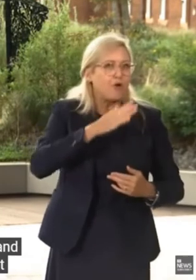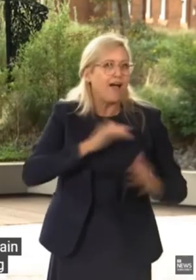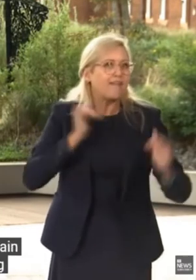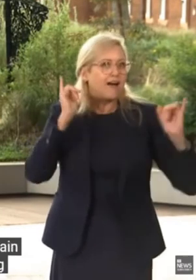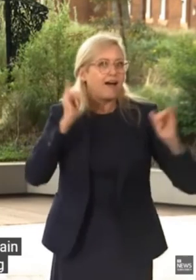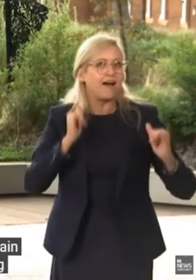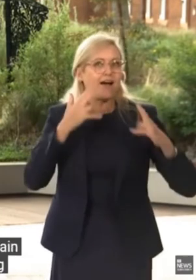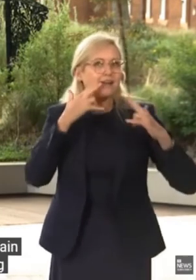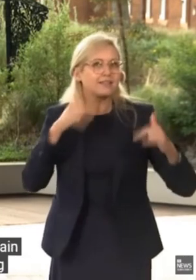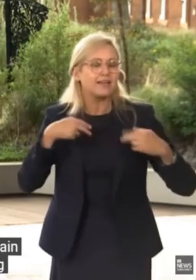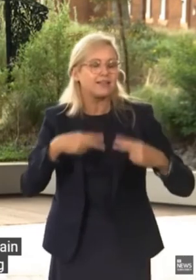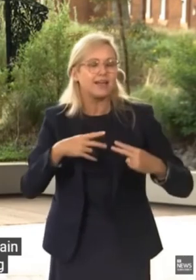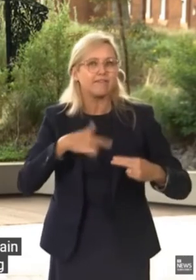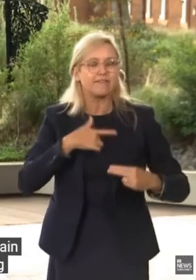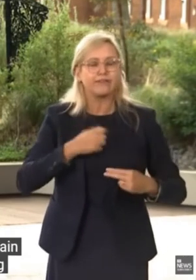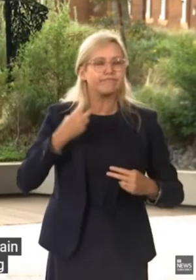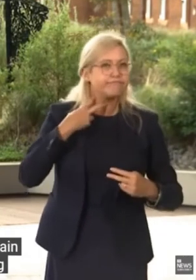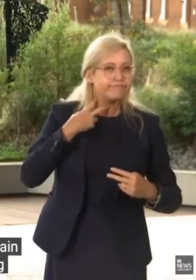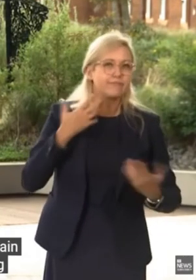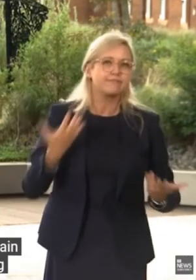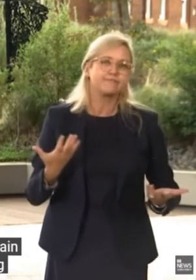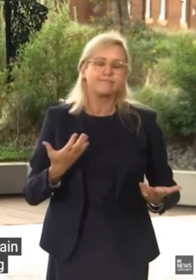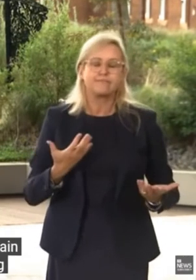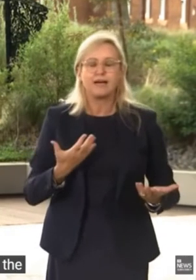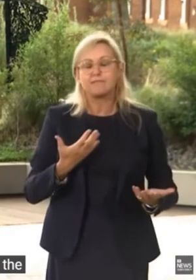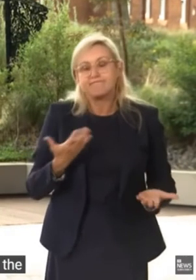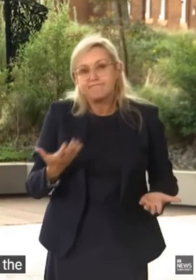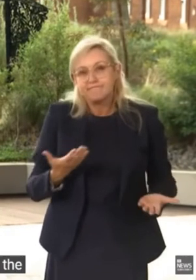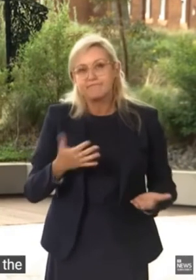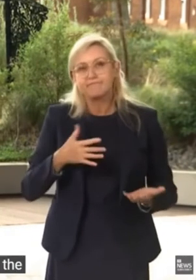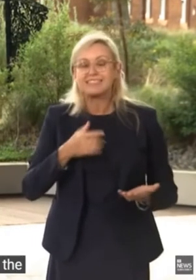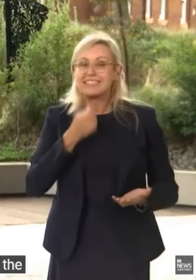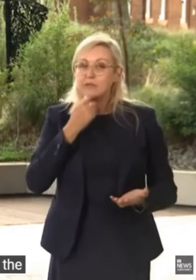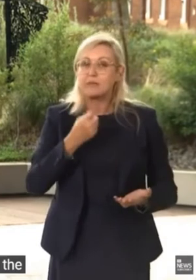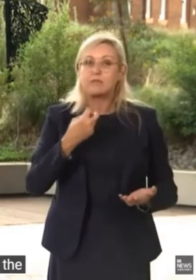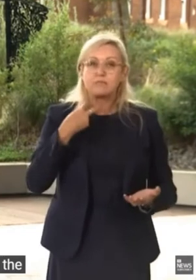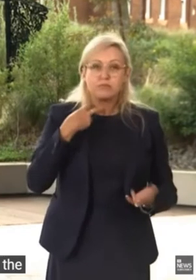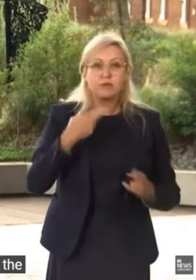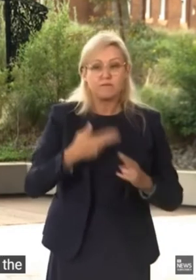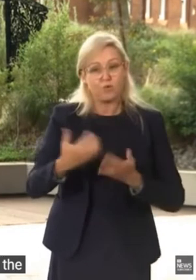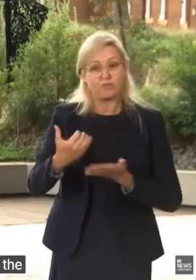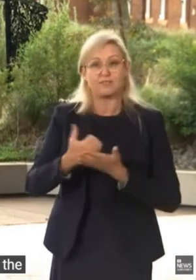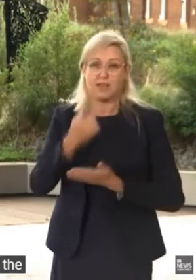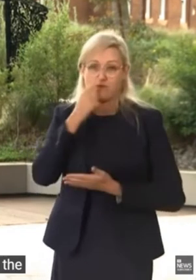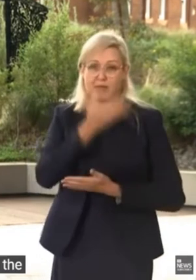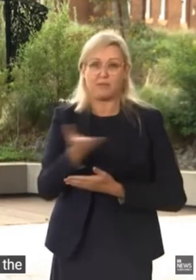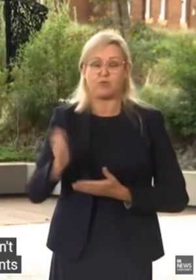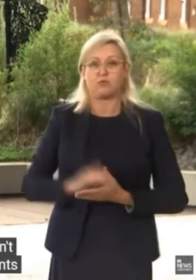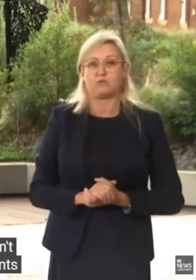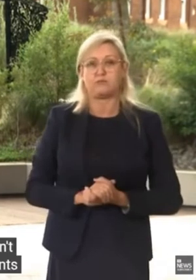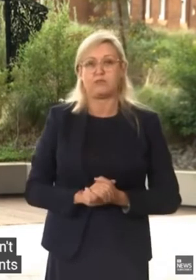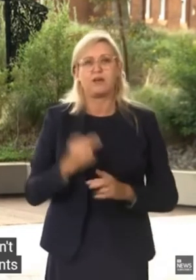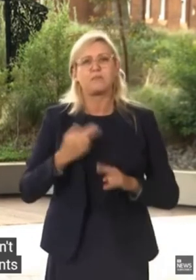through the next month to ensure we don't have those mass spreading events. 2 square metres as well in hospitality is a